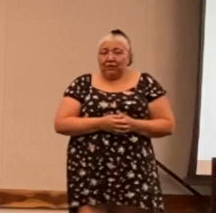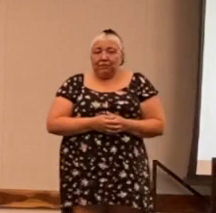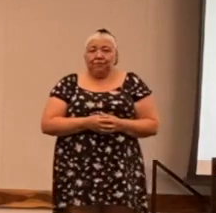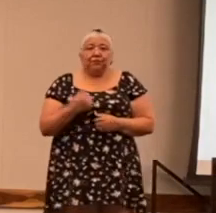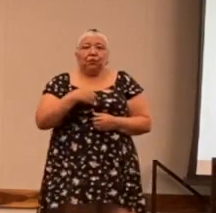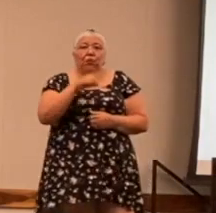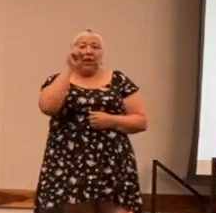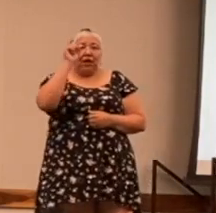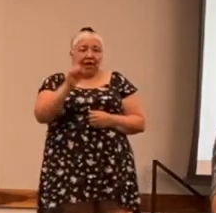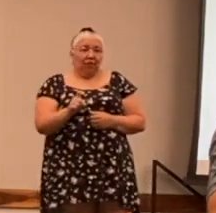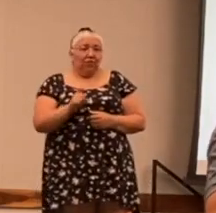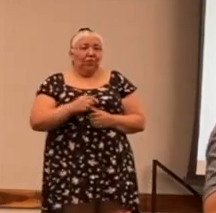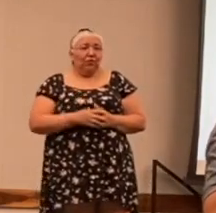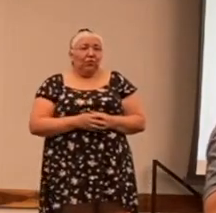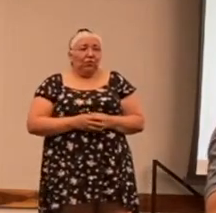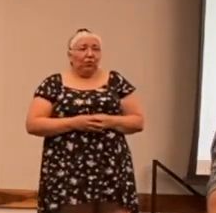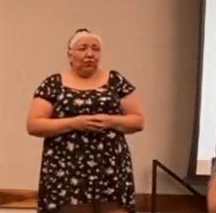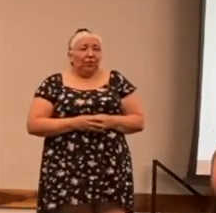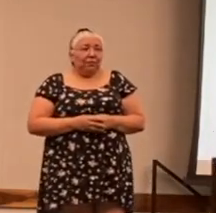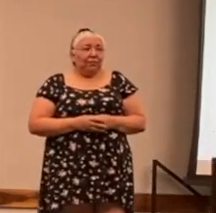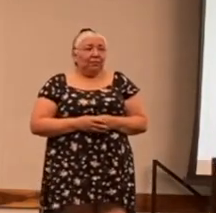We're going to have to